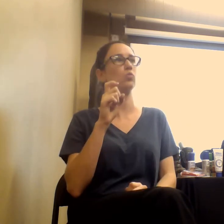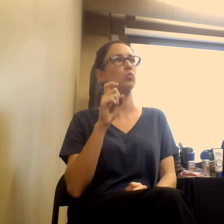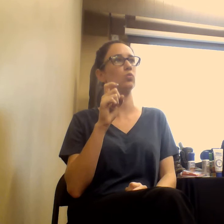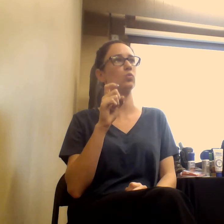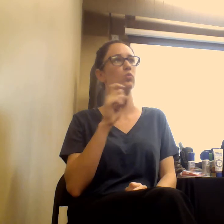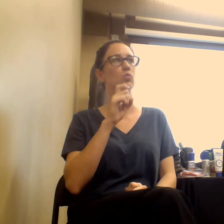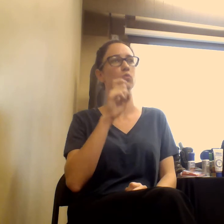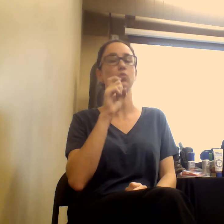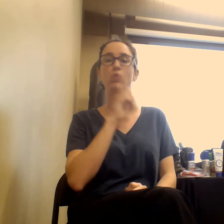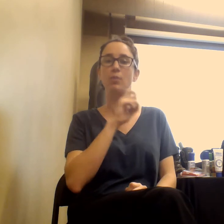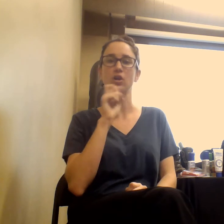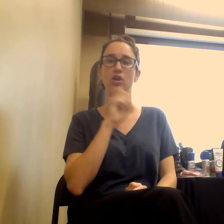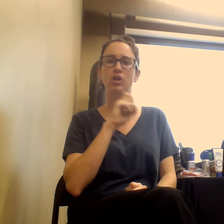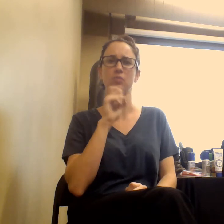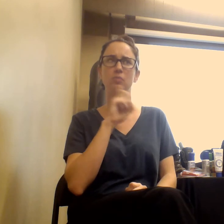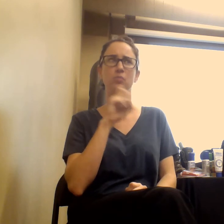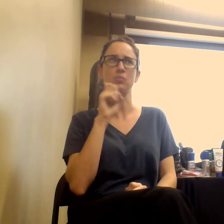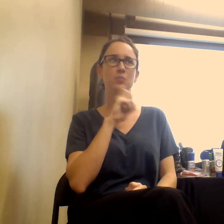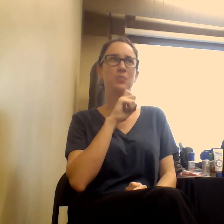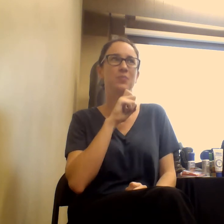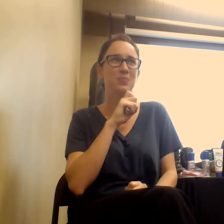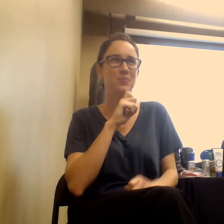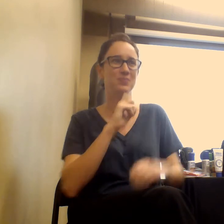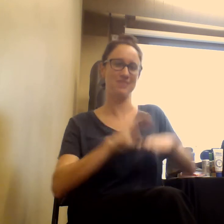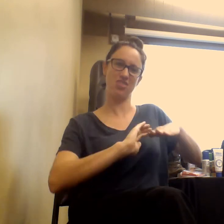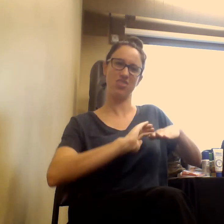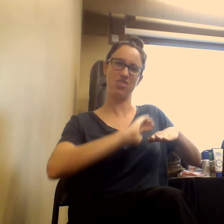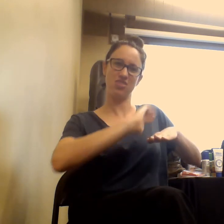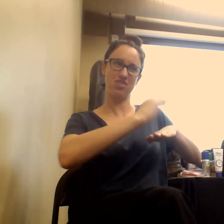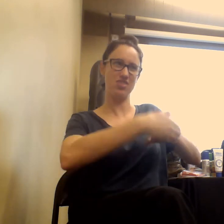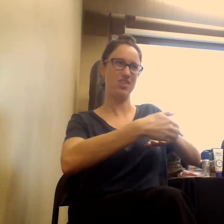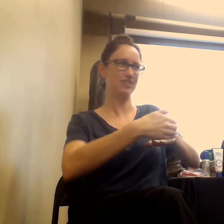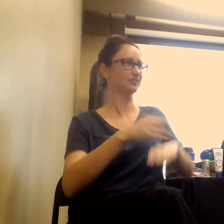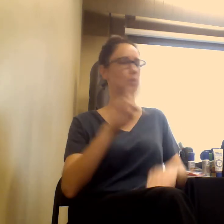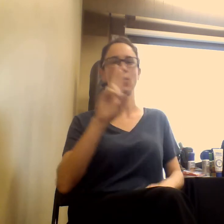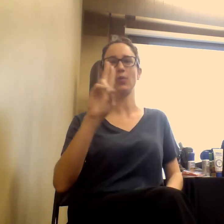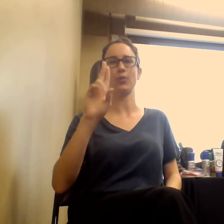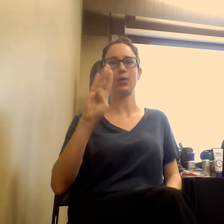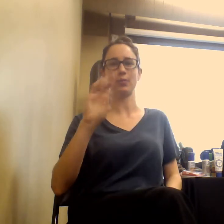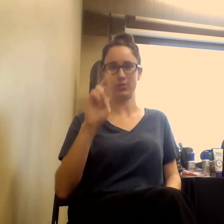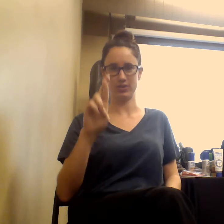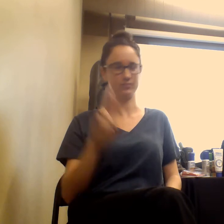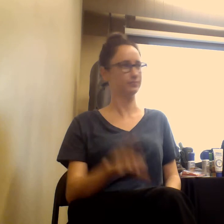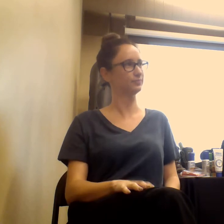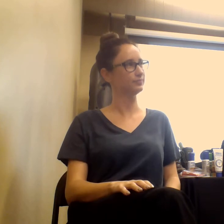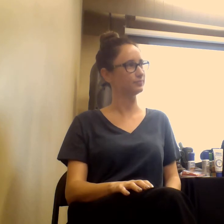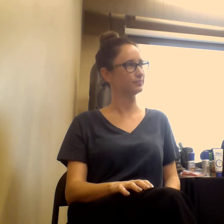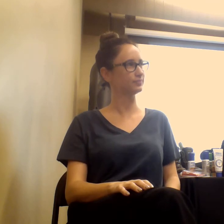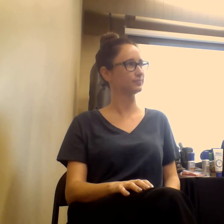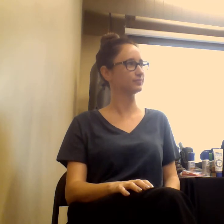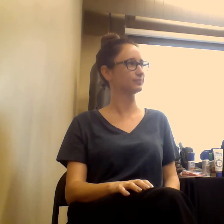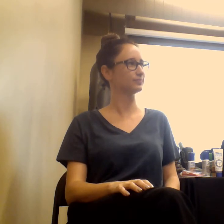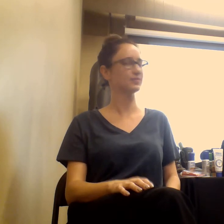is stiff. See, I can't get any torsional going. I can't get hardly any of this going